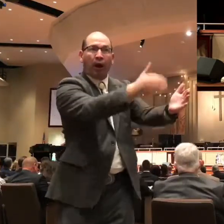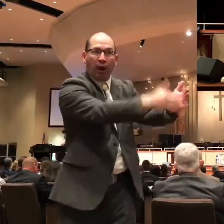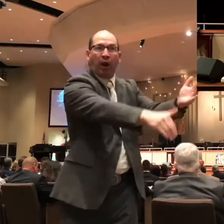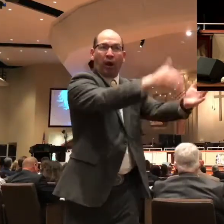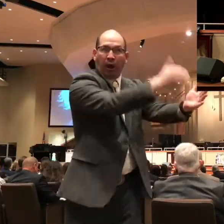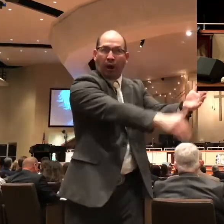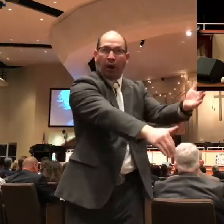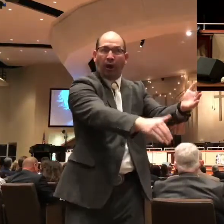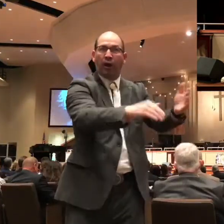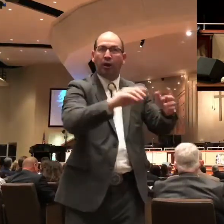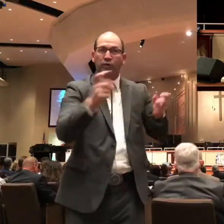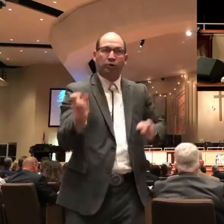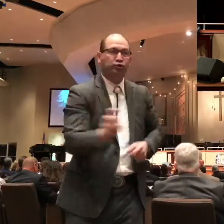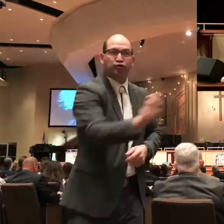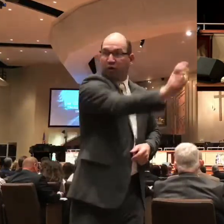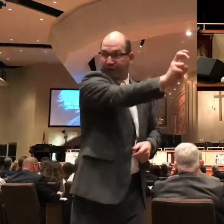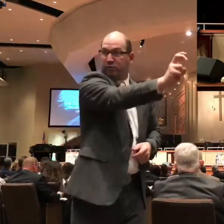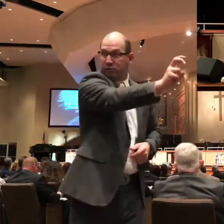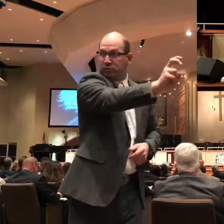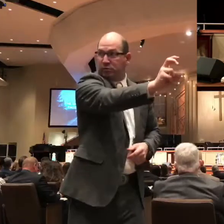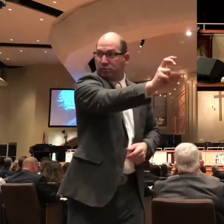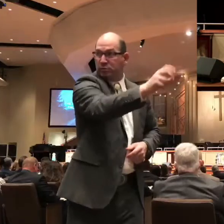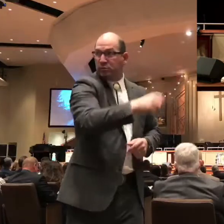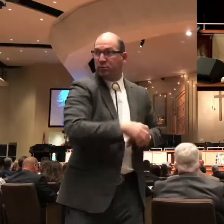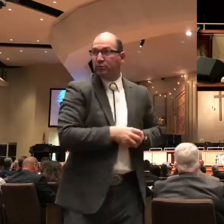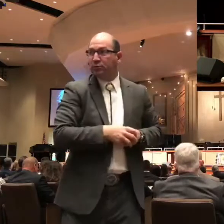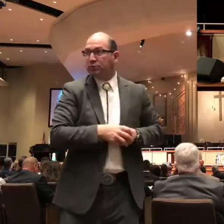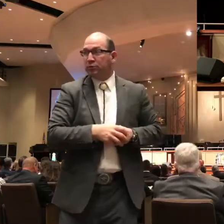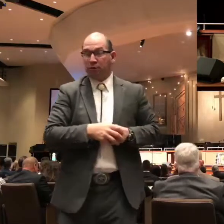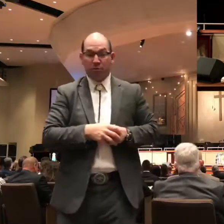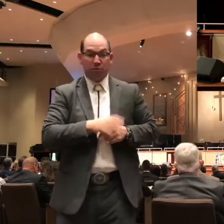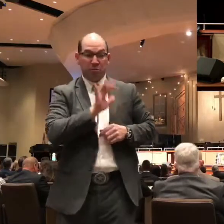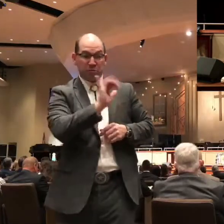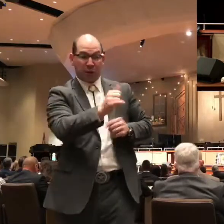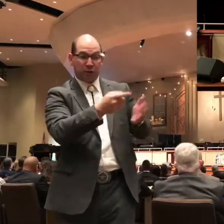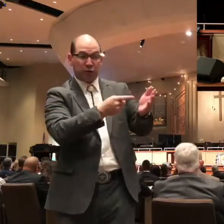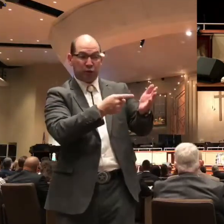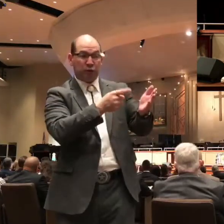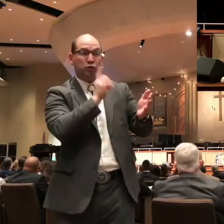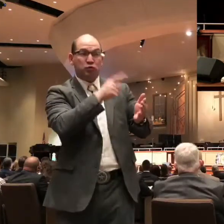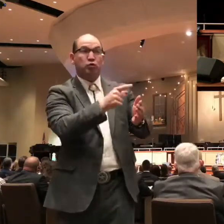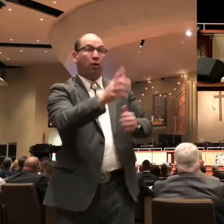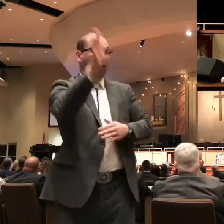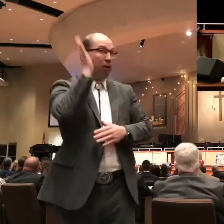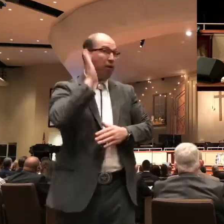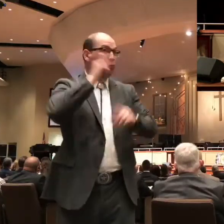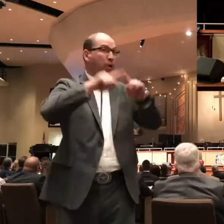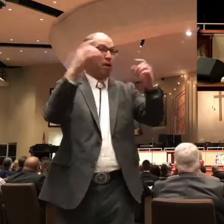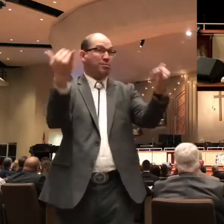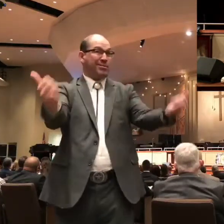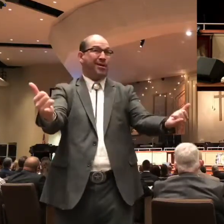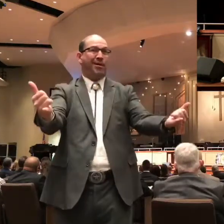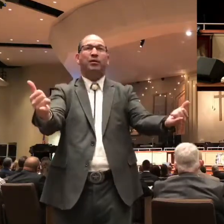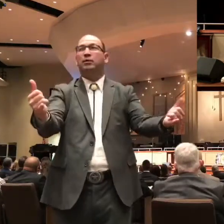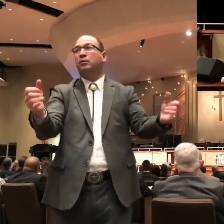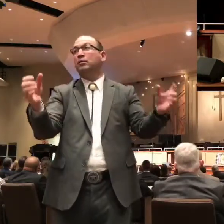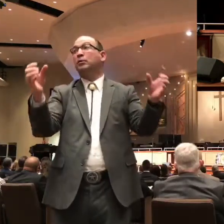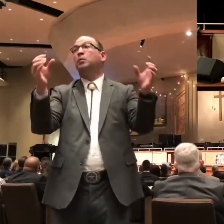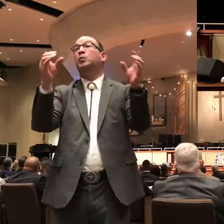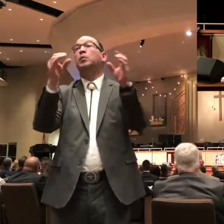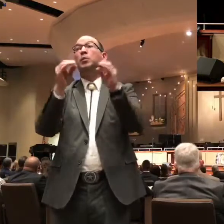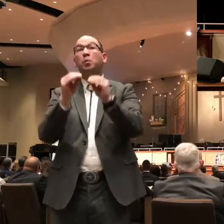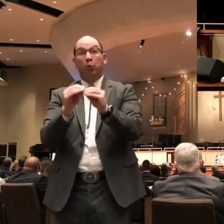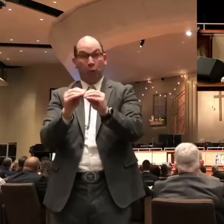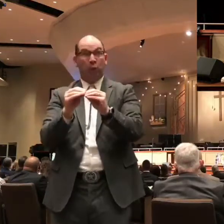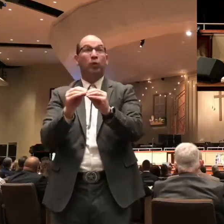century churches. But not only was this for a first century audience of one, Timothy, but it's for a 21st century